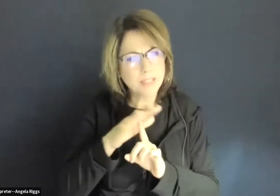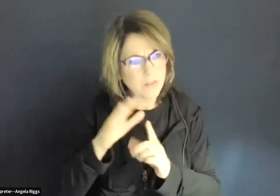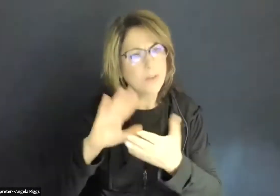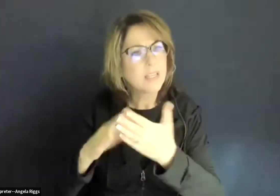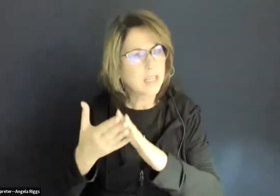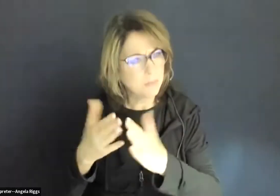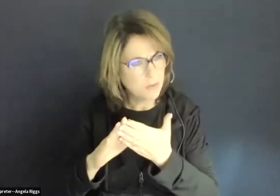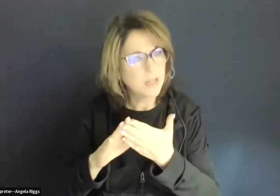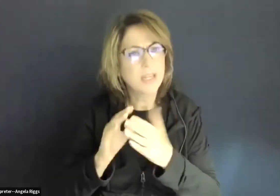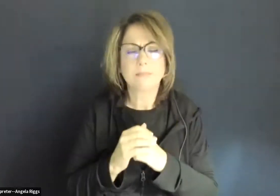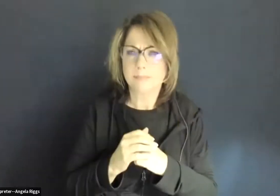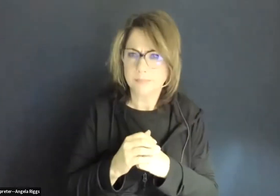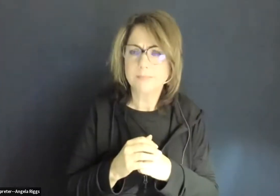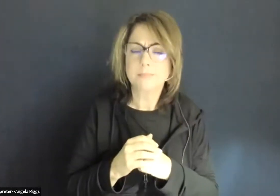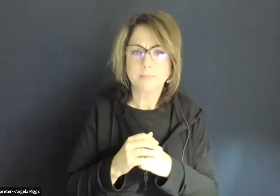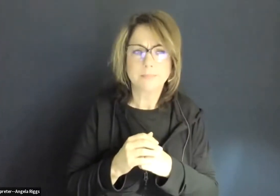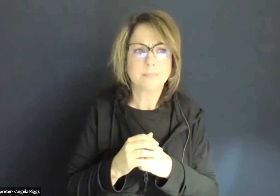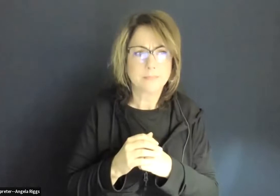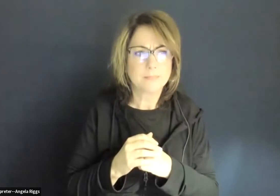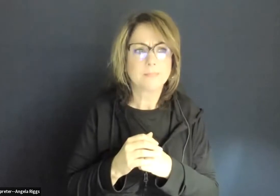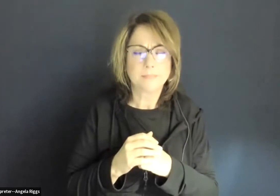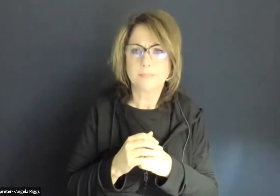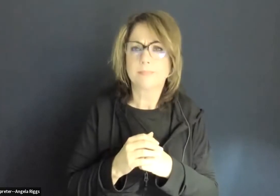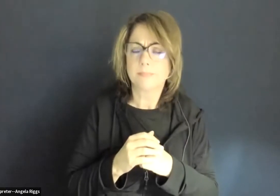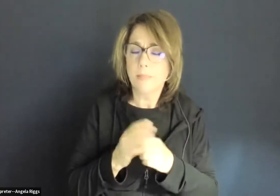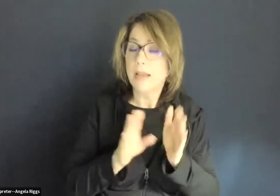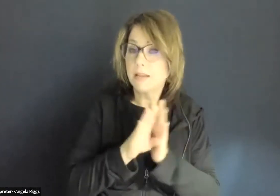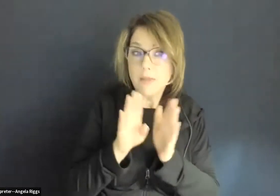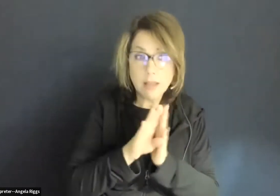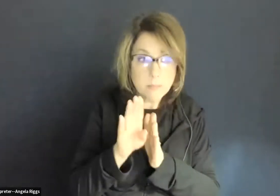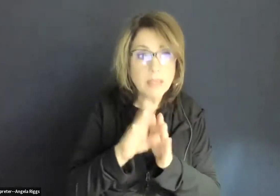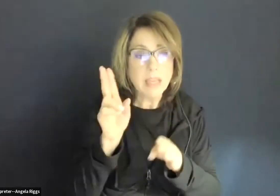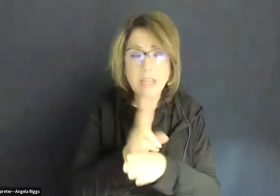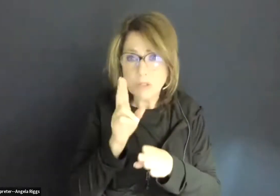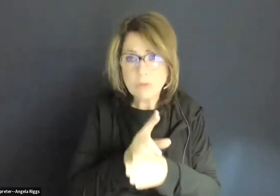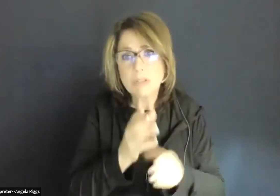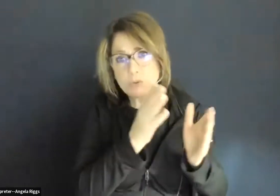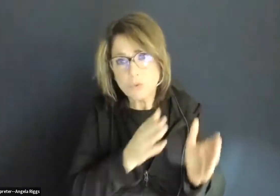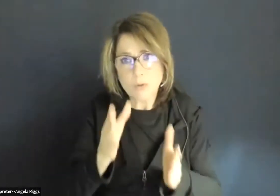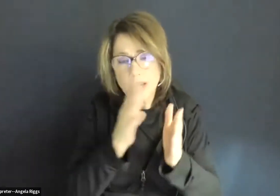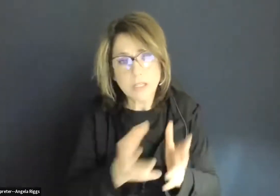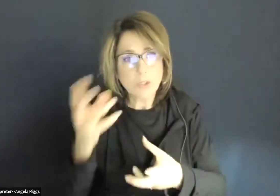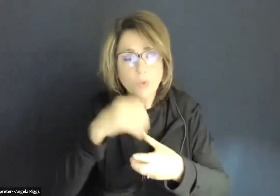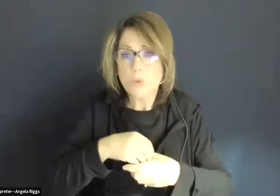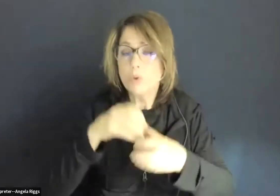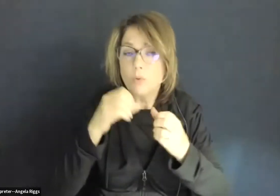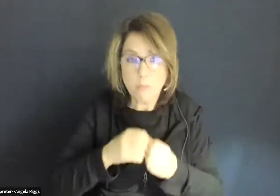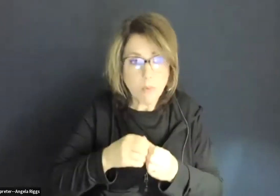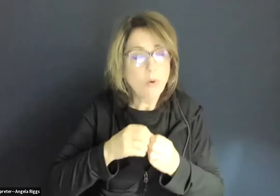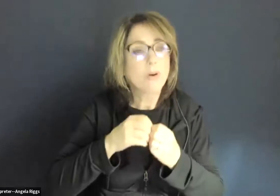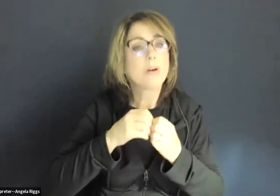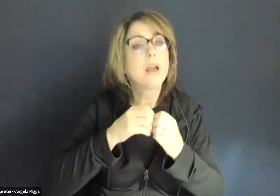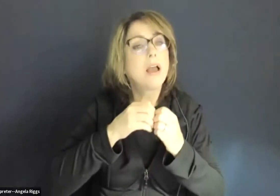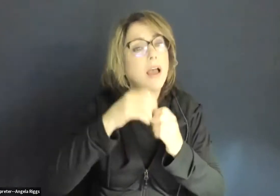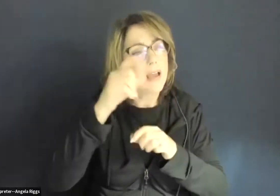and workplace. By developing and implementing strategies to include a more diverse and inclusive